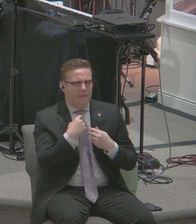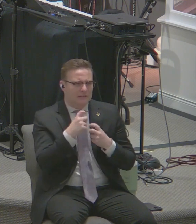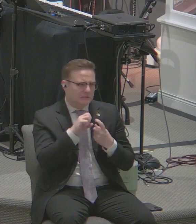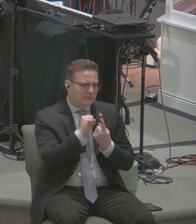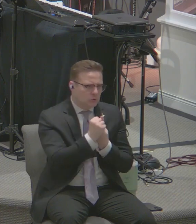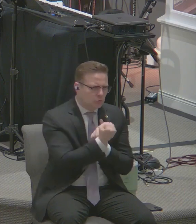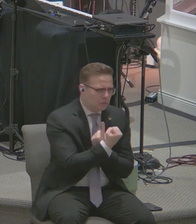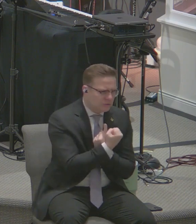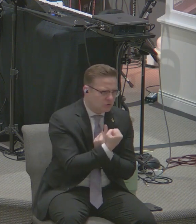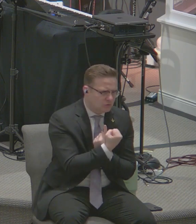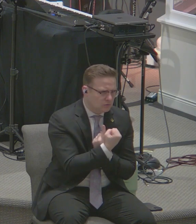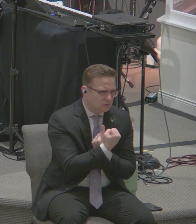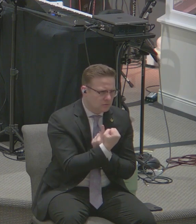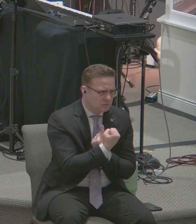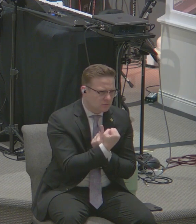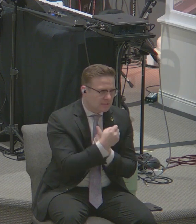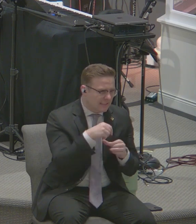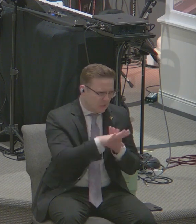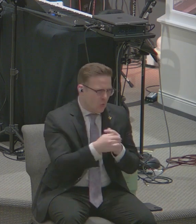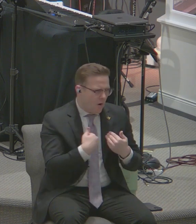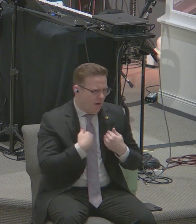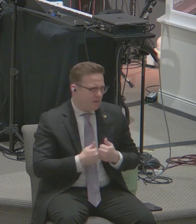we're going through them too.